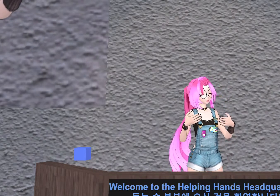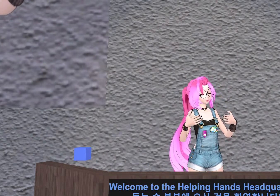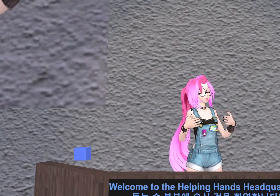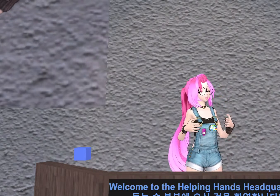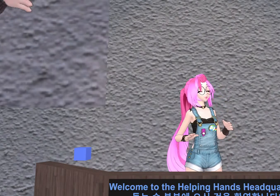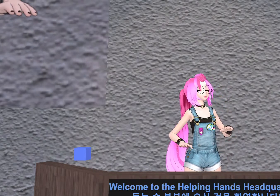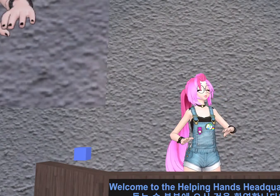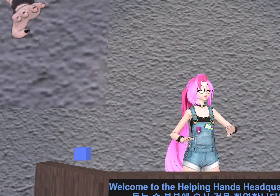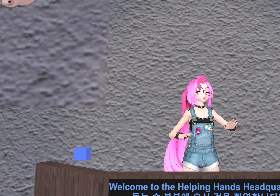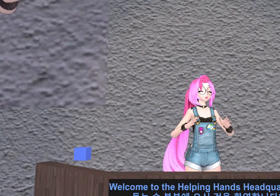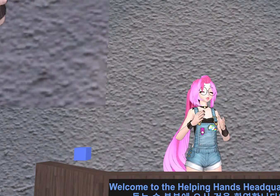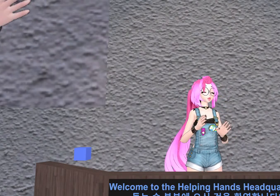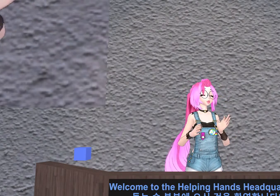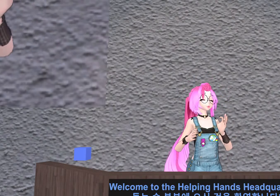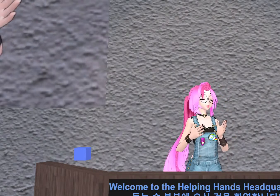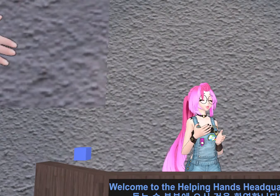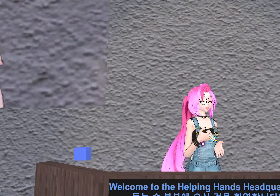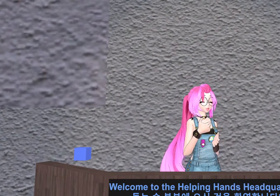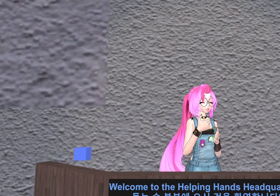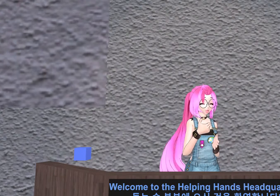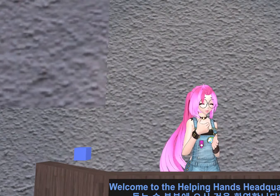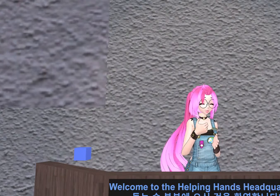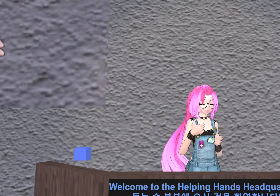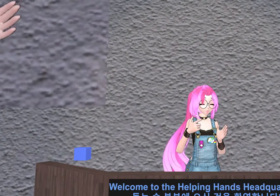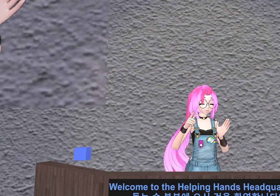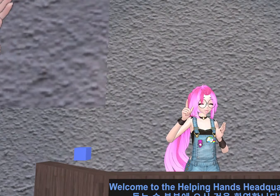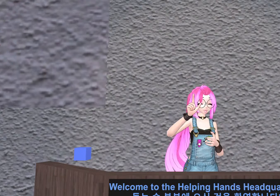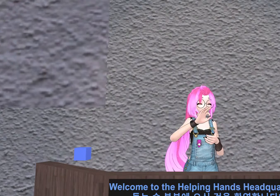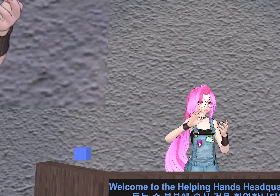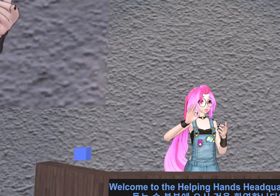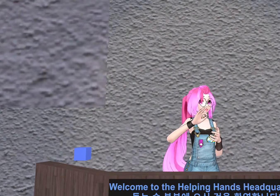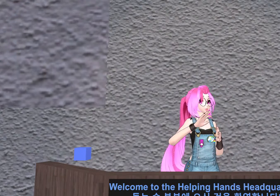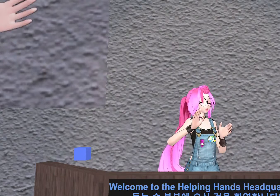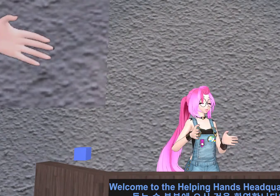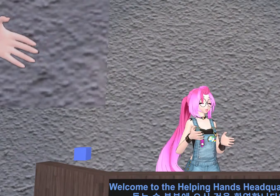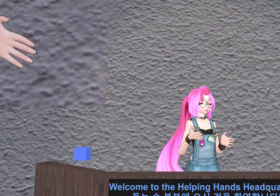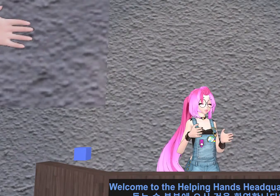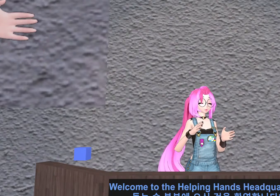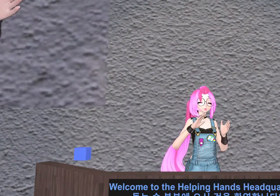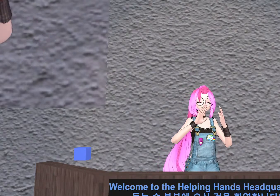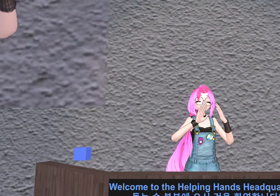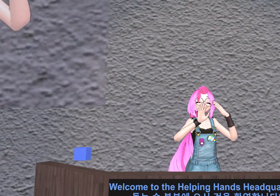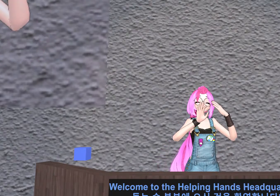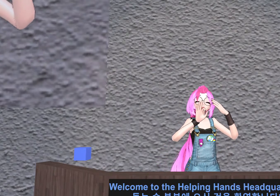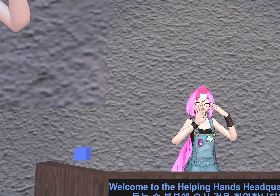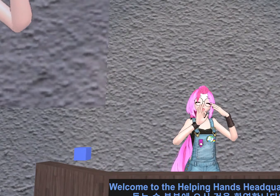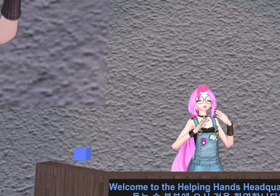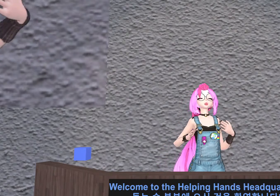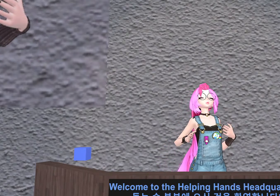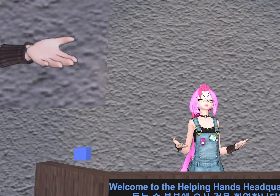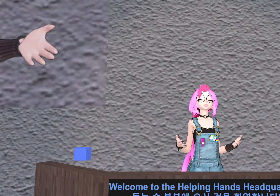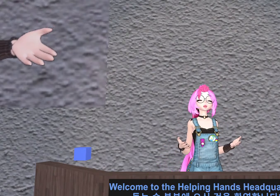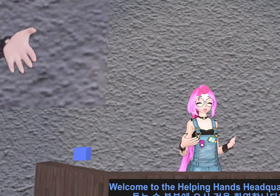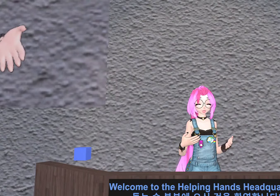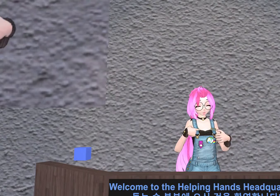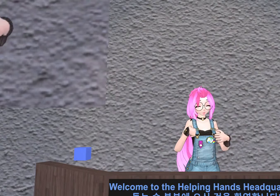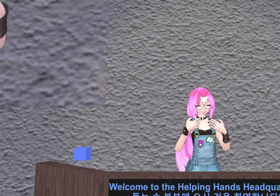sign. Okay? So that's gonna help you when you're a little bit confused with those things like